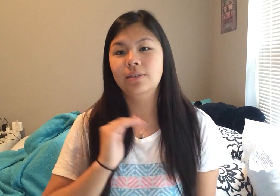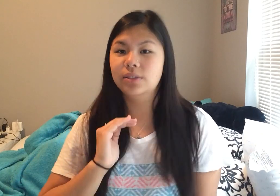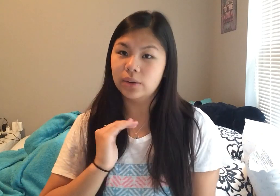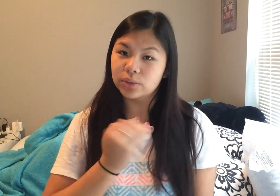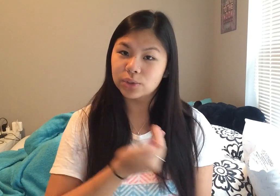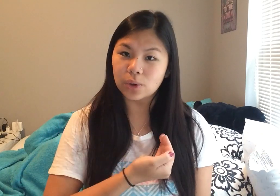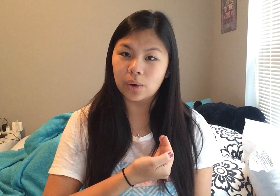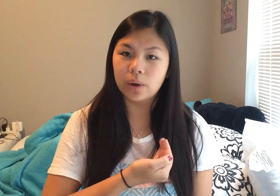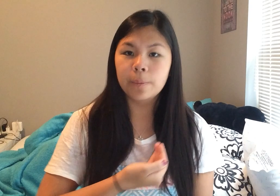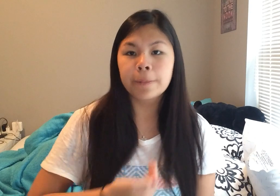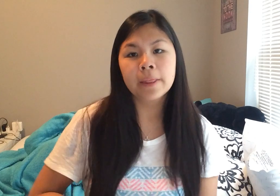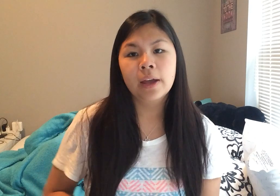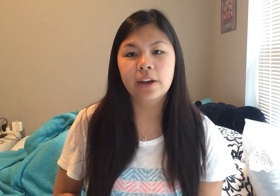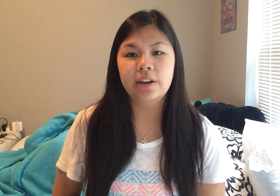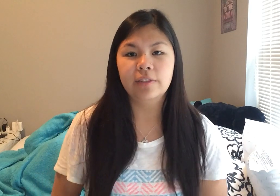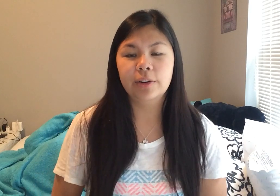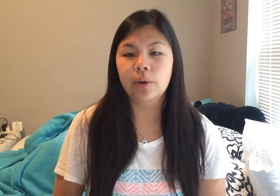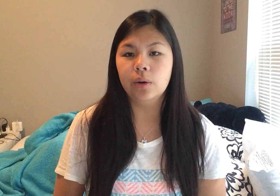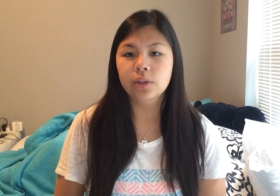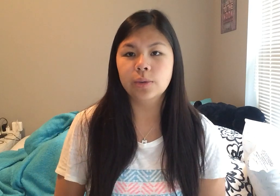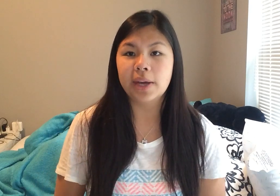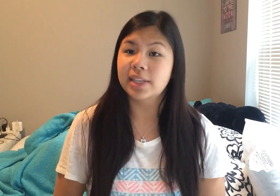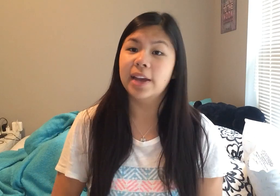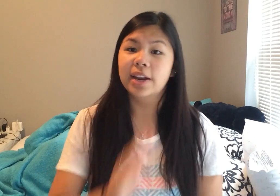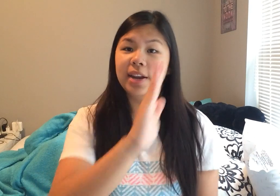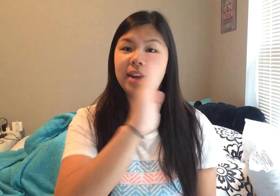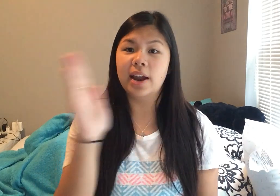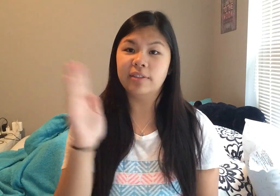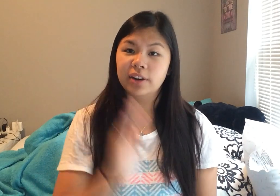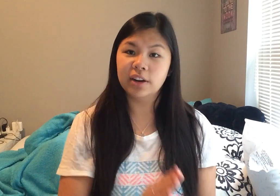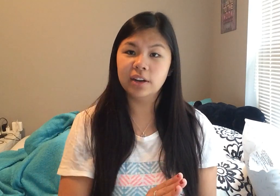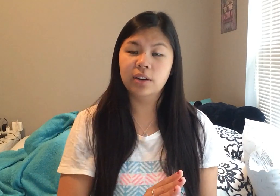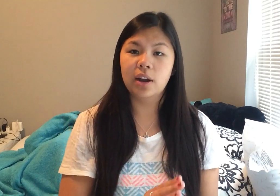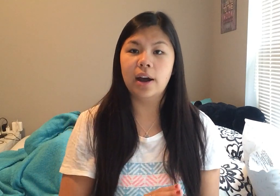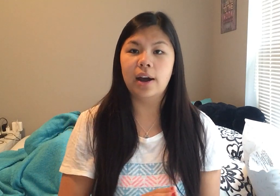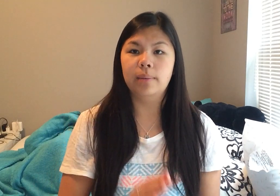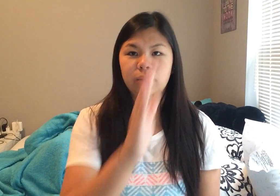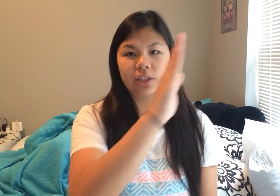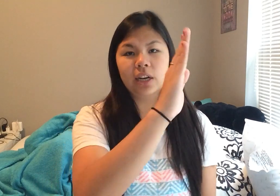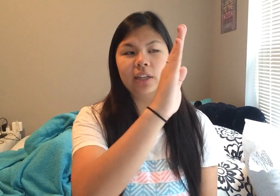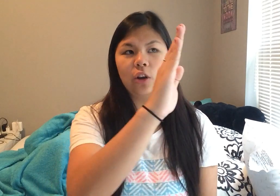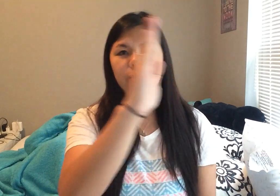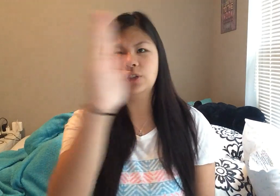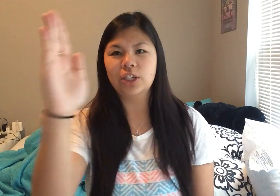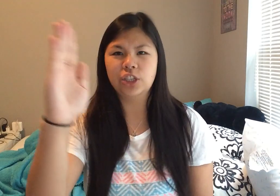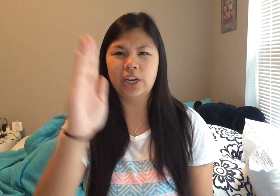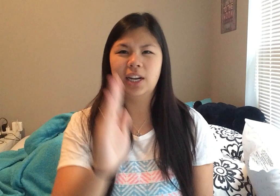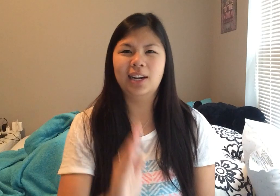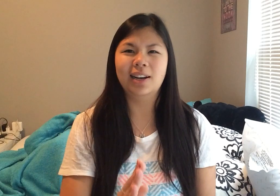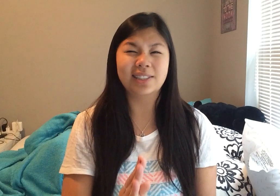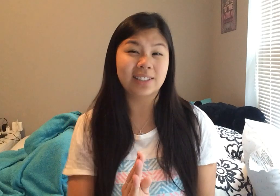so soul could never grow old, so I said never, which is kind of like you're almost gesturing a